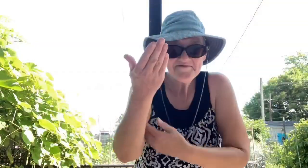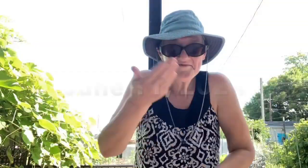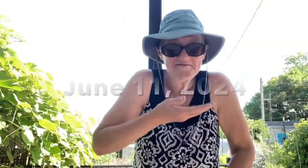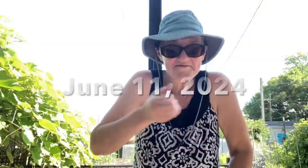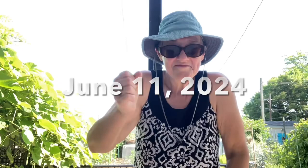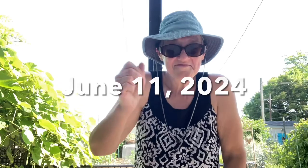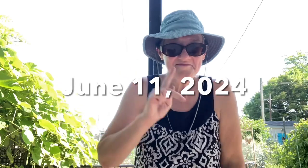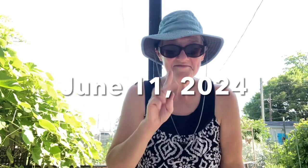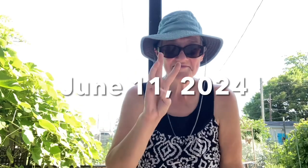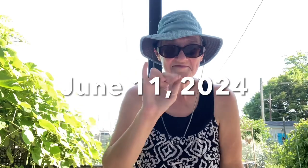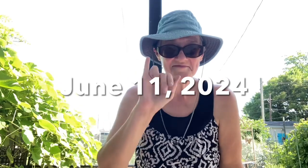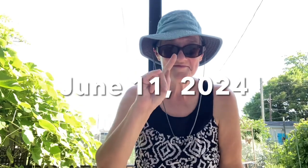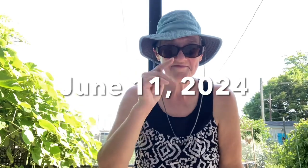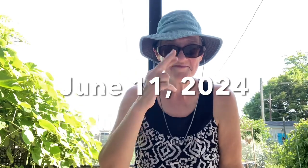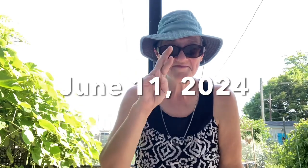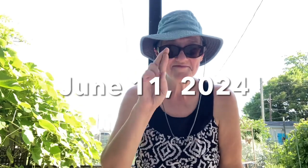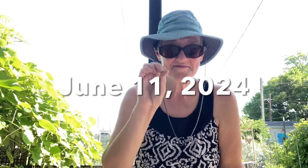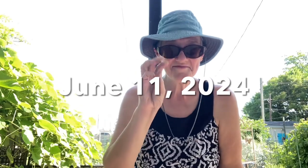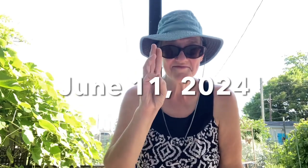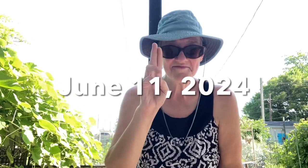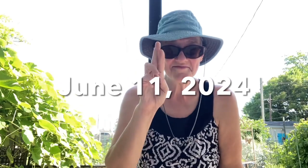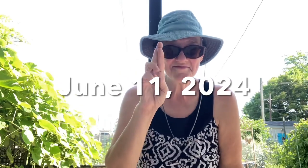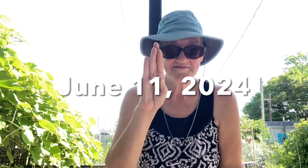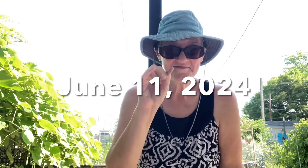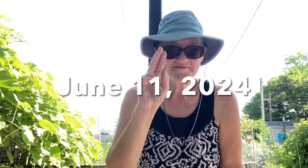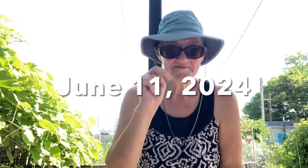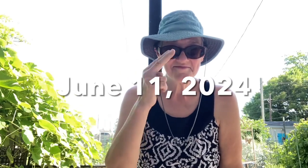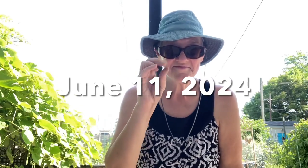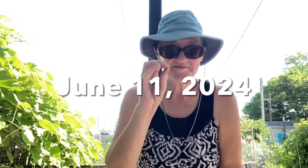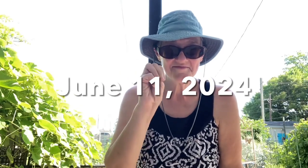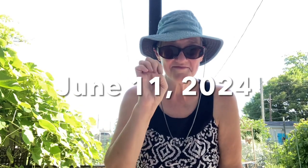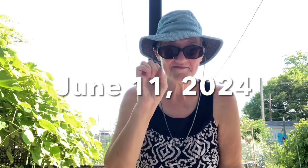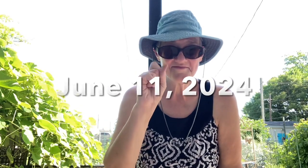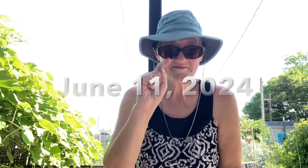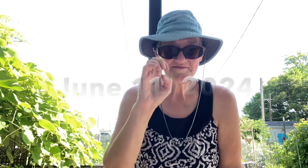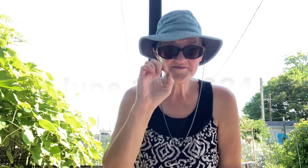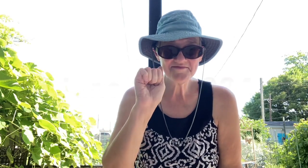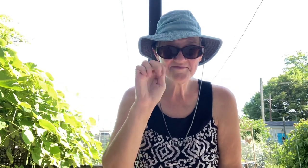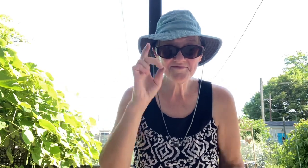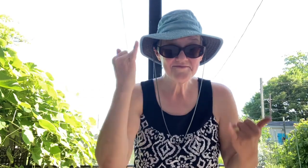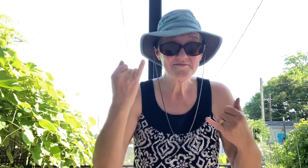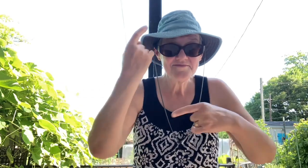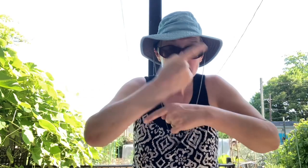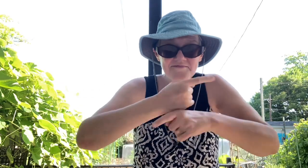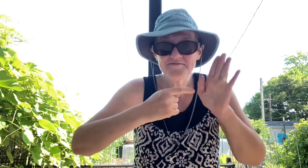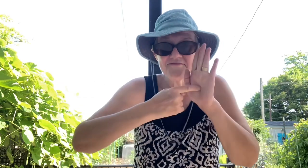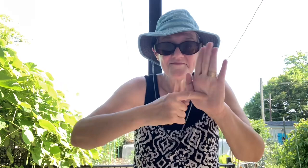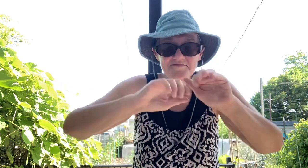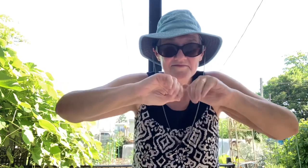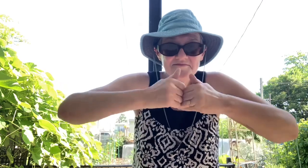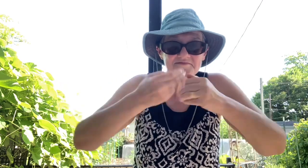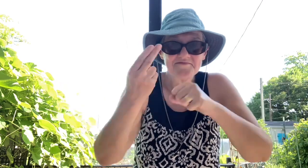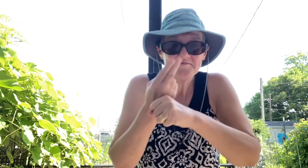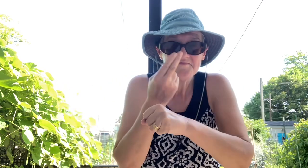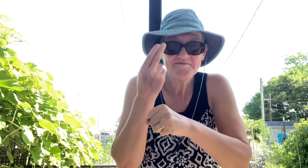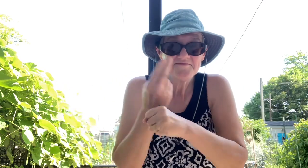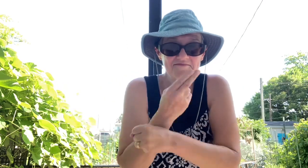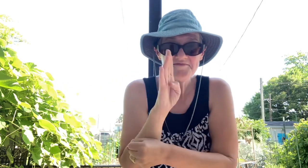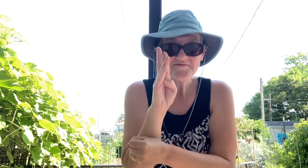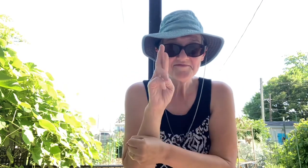Good morning and welcome back to Withrow Urban Homestead. Today I'm going to show you how